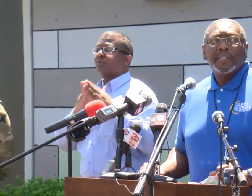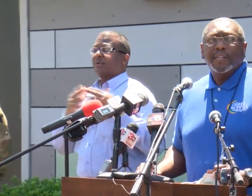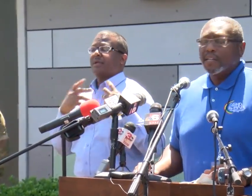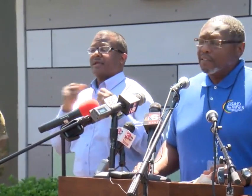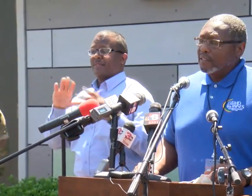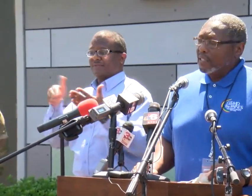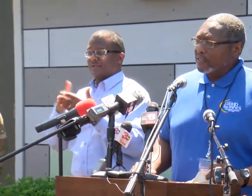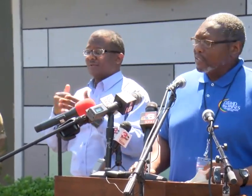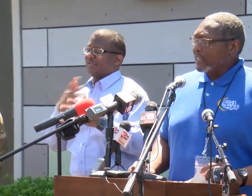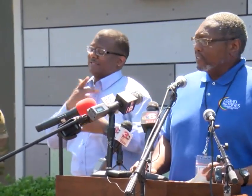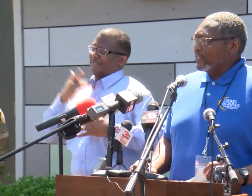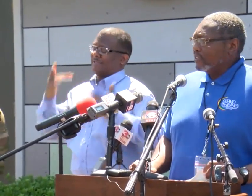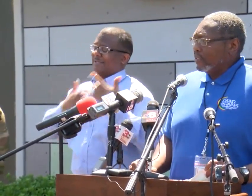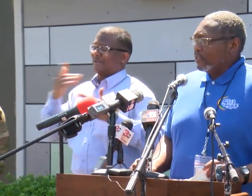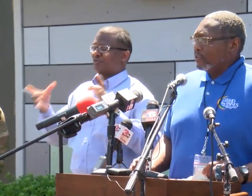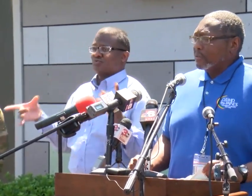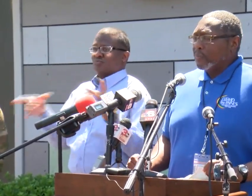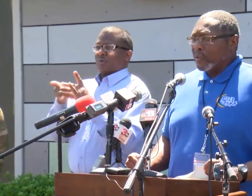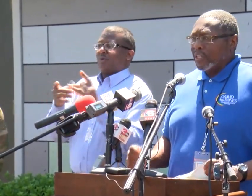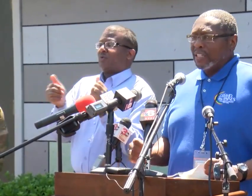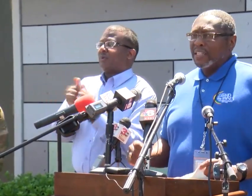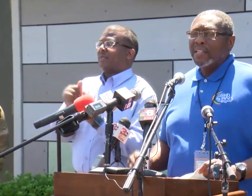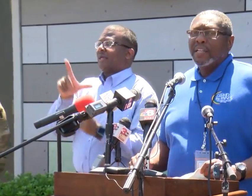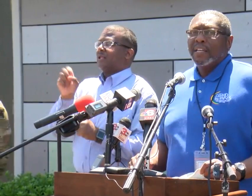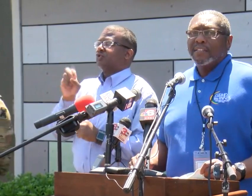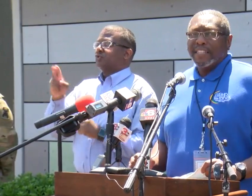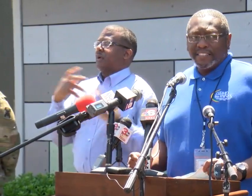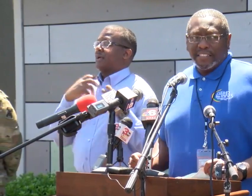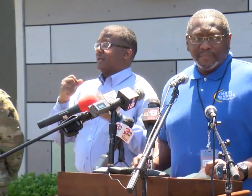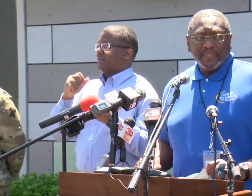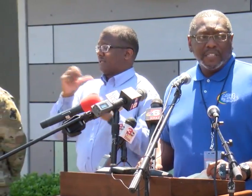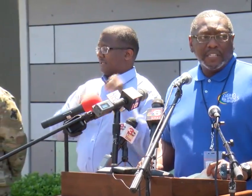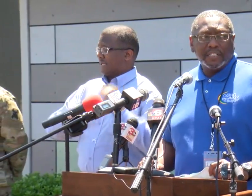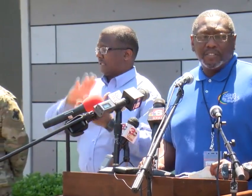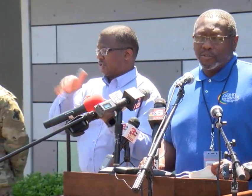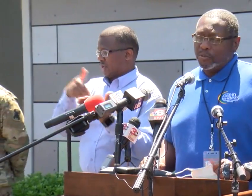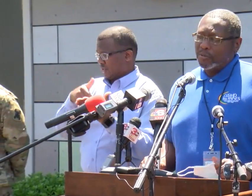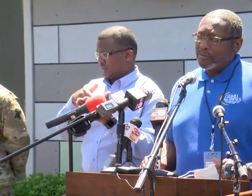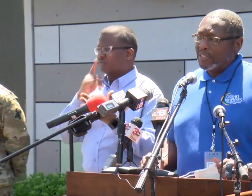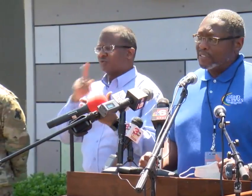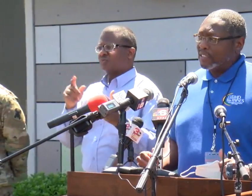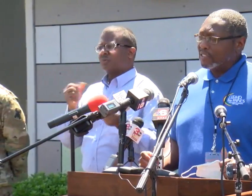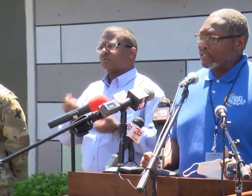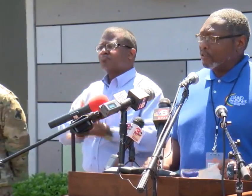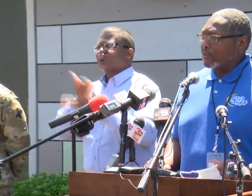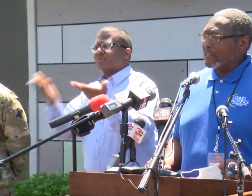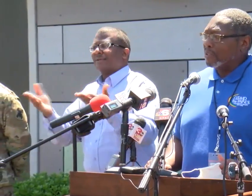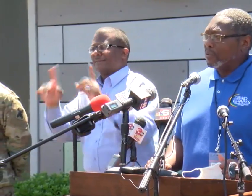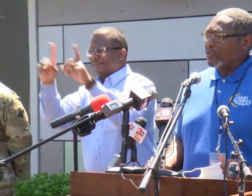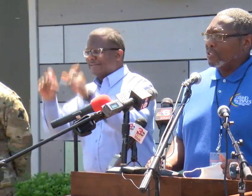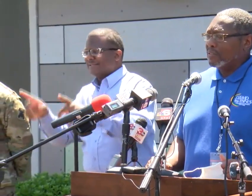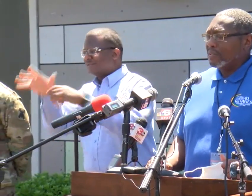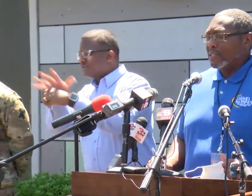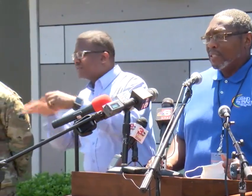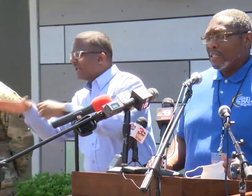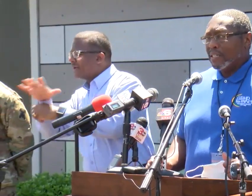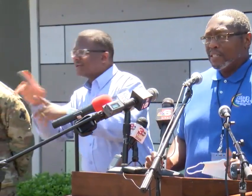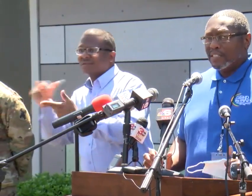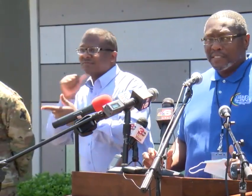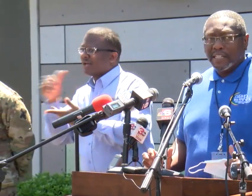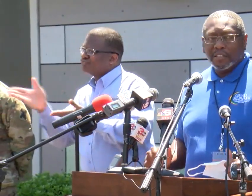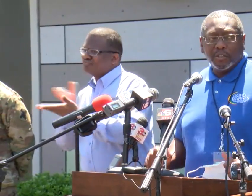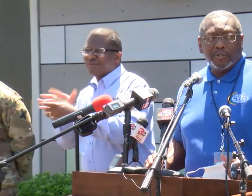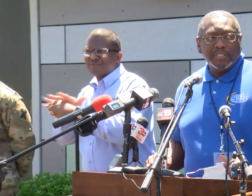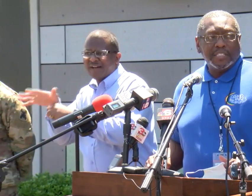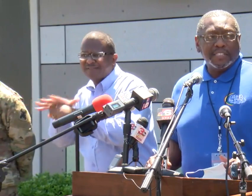with the Health Sciences Center to bring testing to these underserved communities.